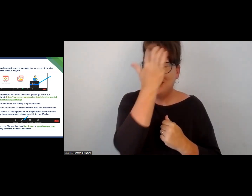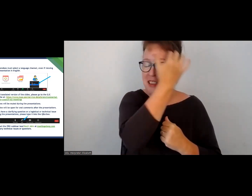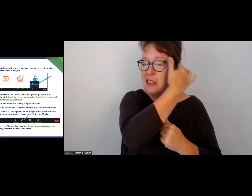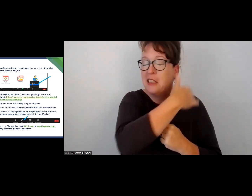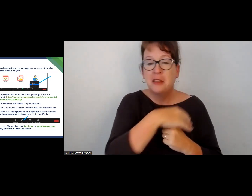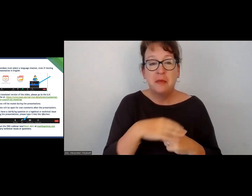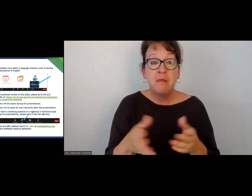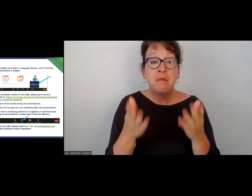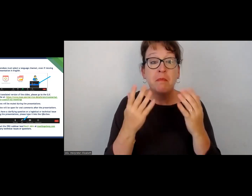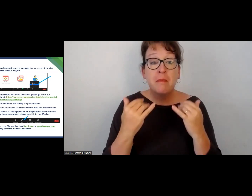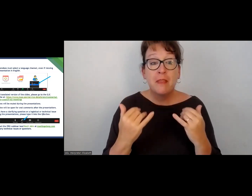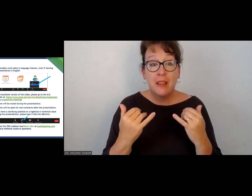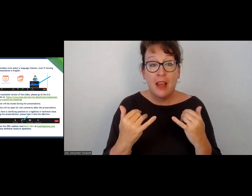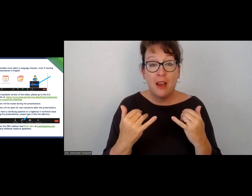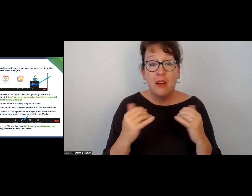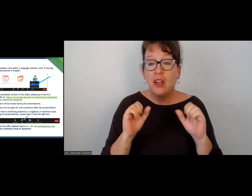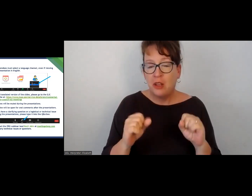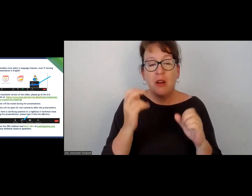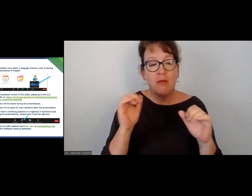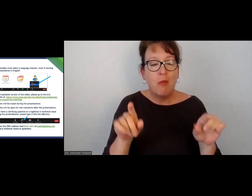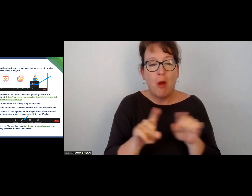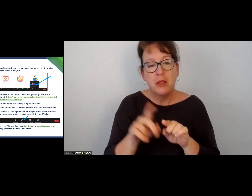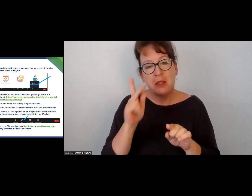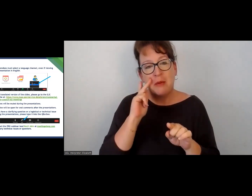Now you can also select ASL as well.